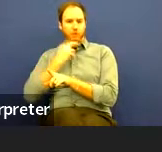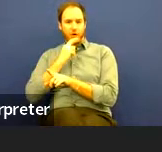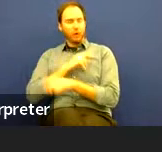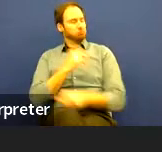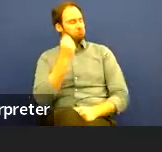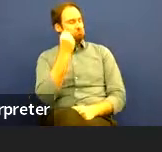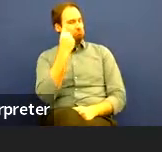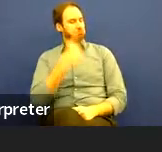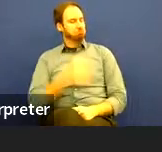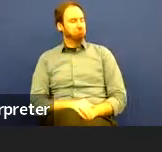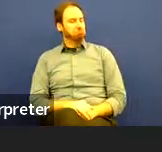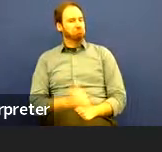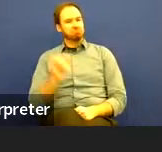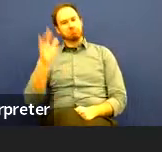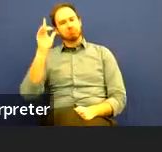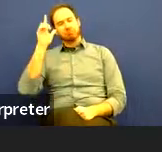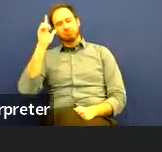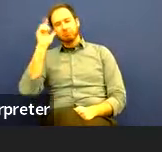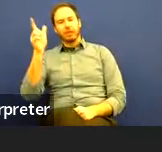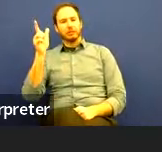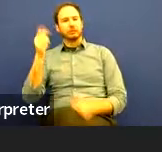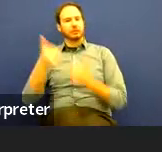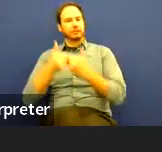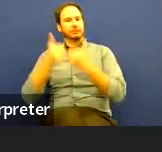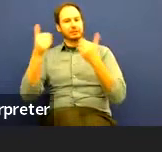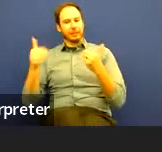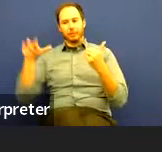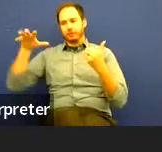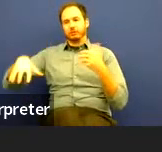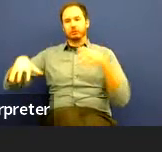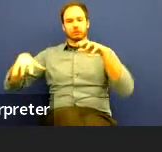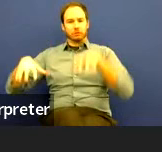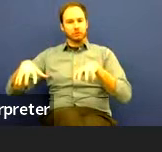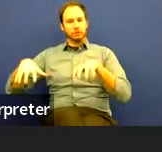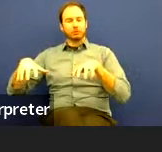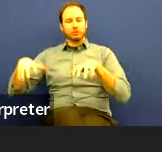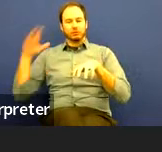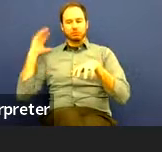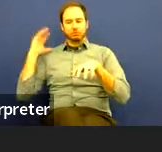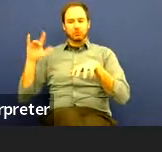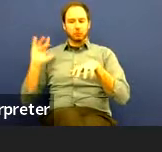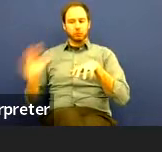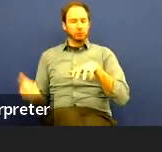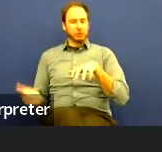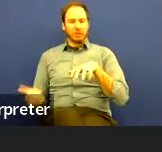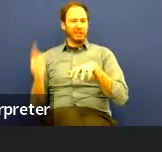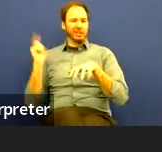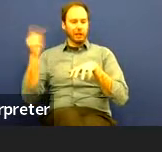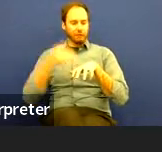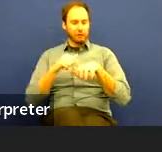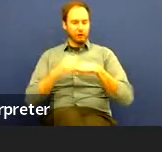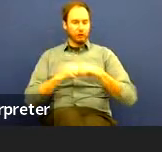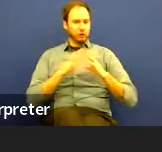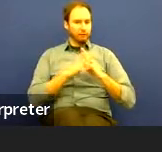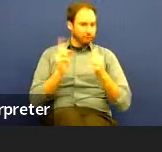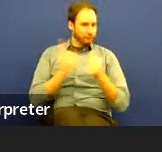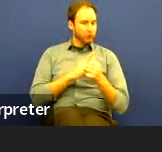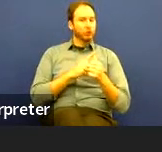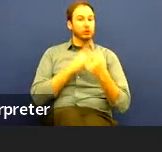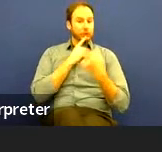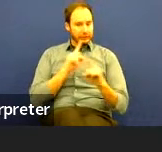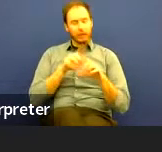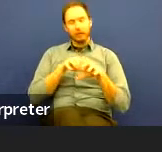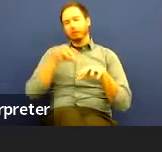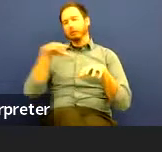restaurant. Yeah, that would be an entirely separate entity as a business, but that's years down the road. We need to get this up and running first. Sounds